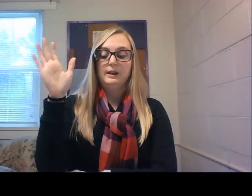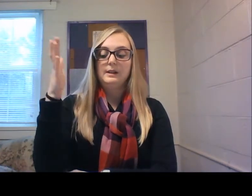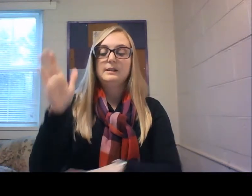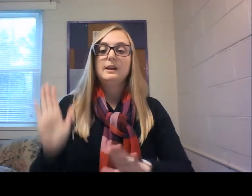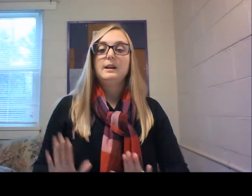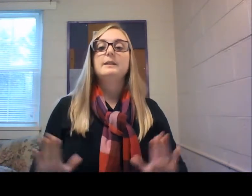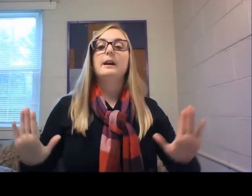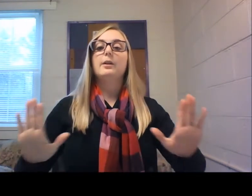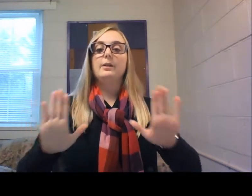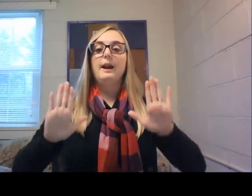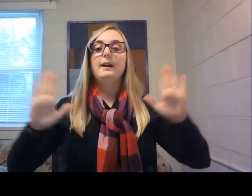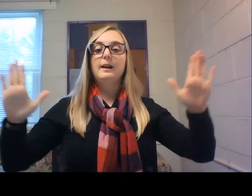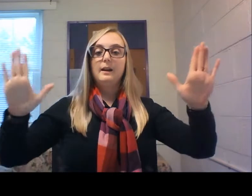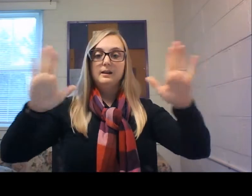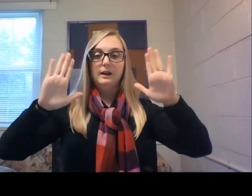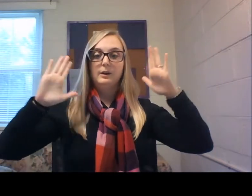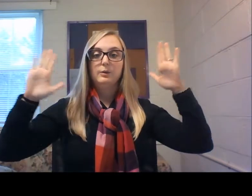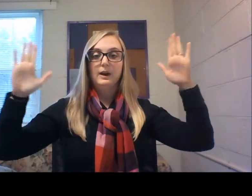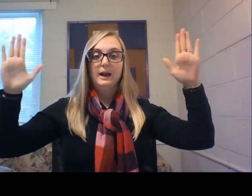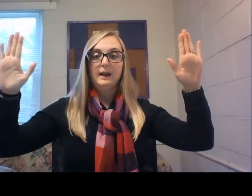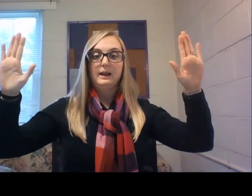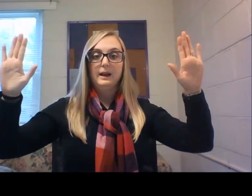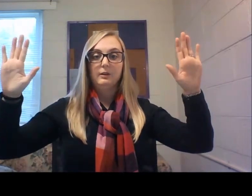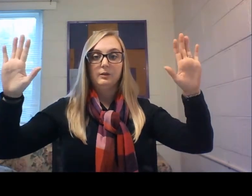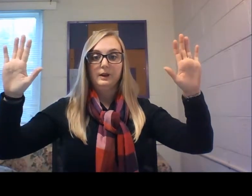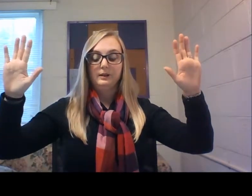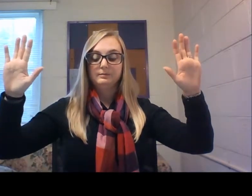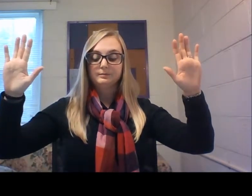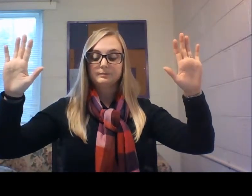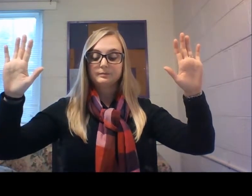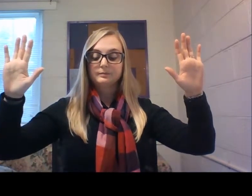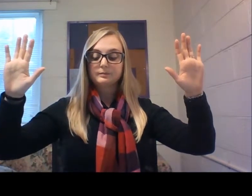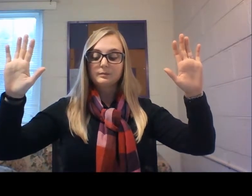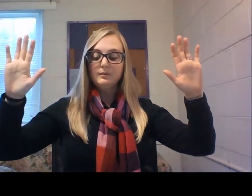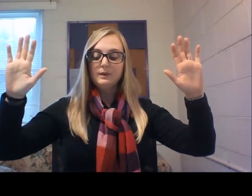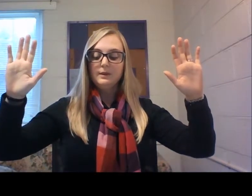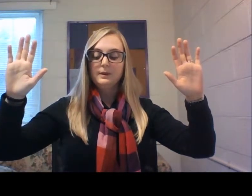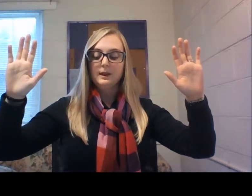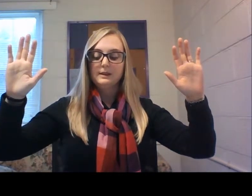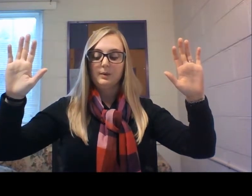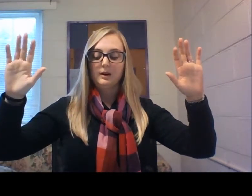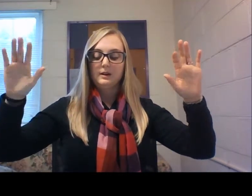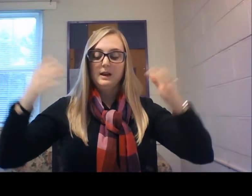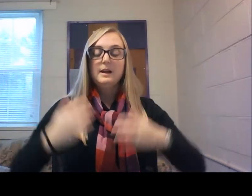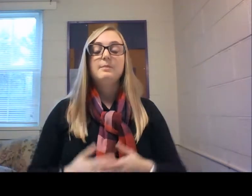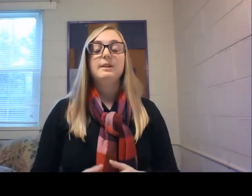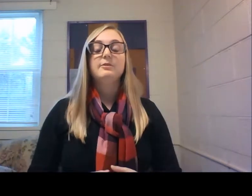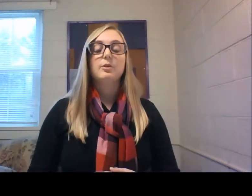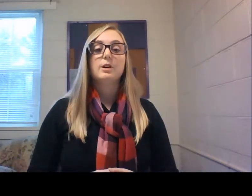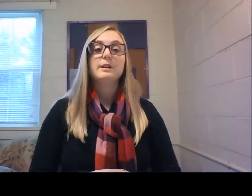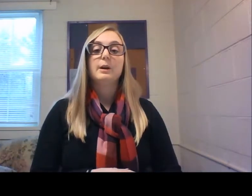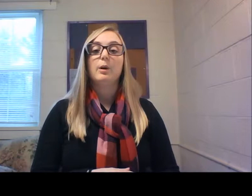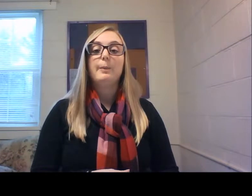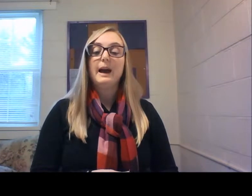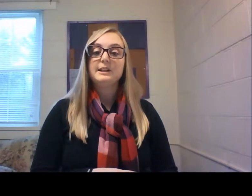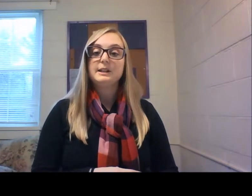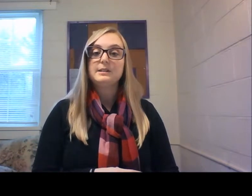trees decorated in red and green. The next part. Before there were pageants